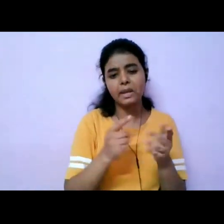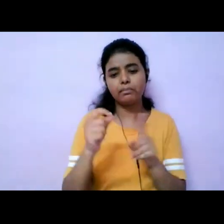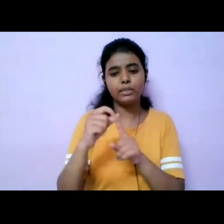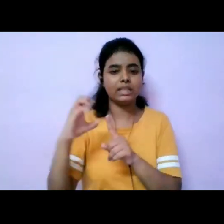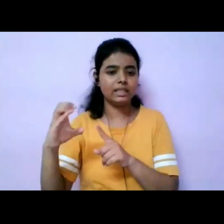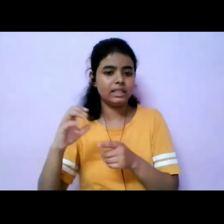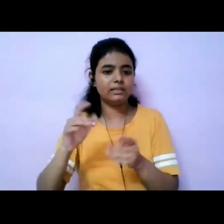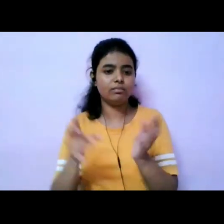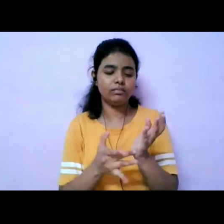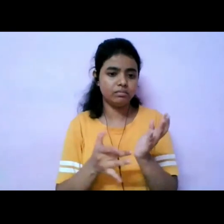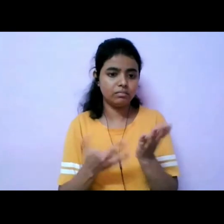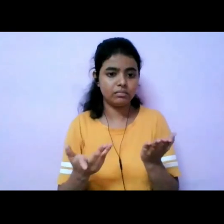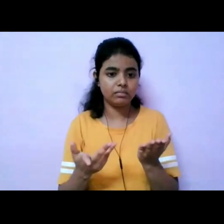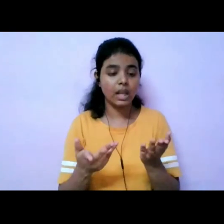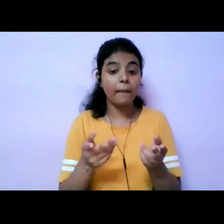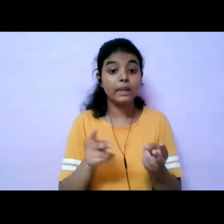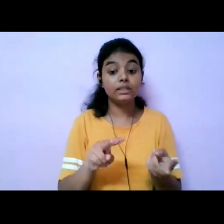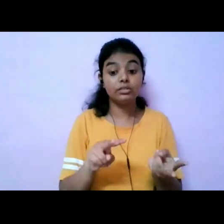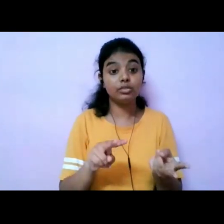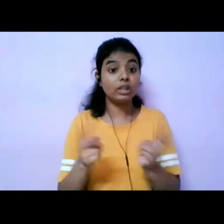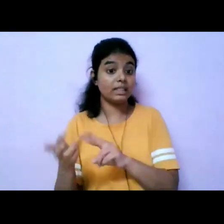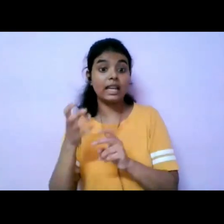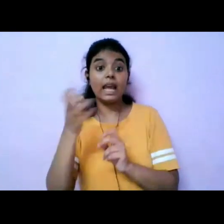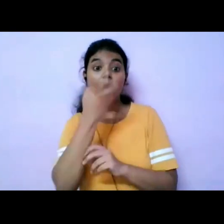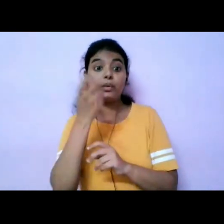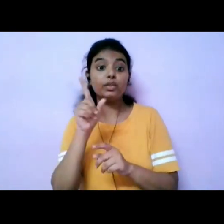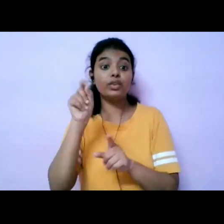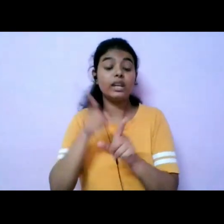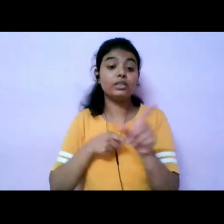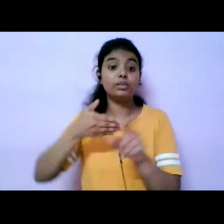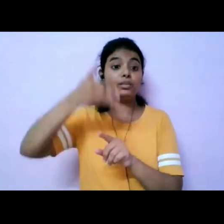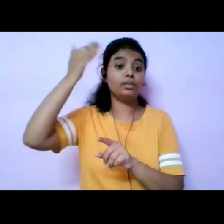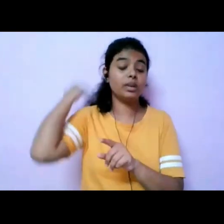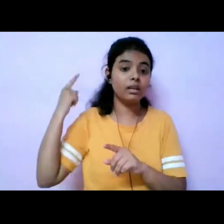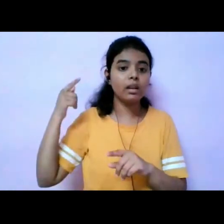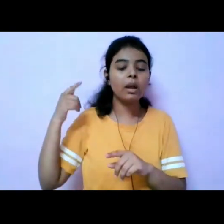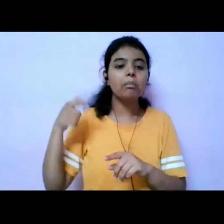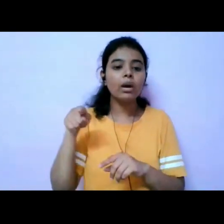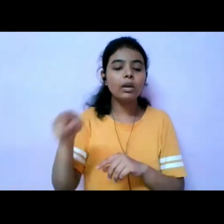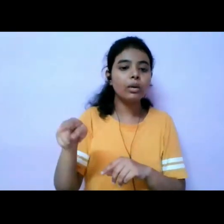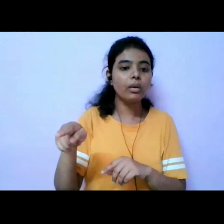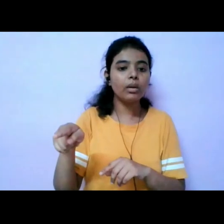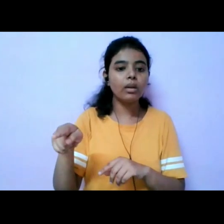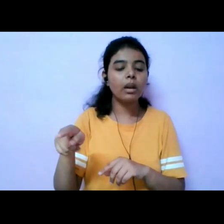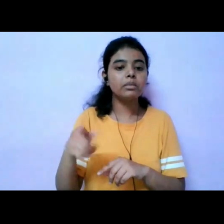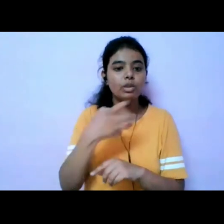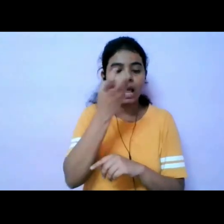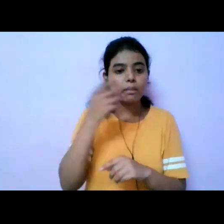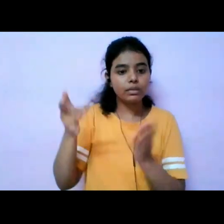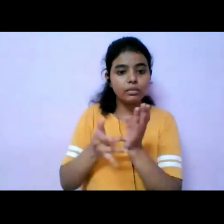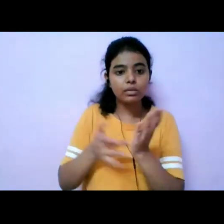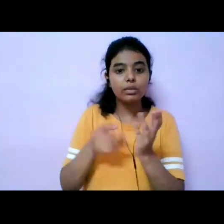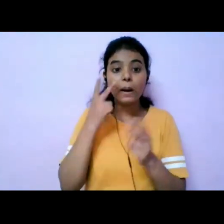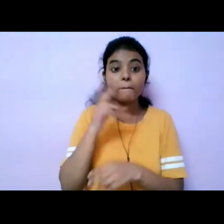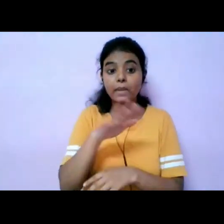Technology, but I switched to Apple about 10 years ago when they made a deep commitment to making all their products blind